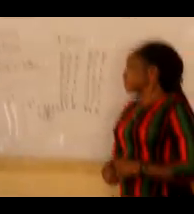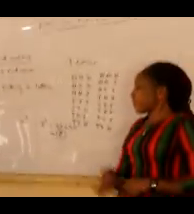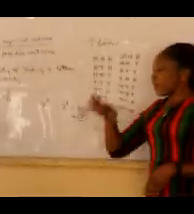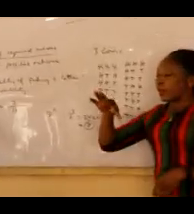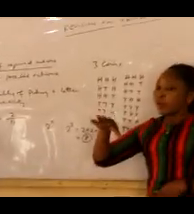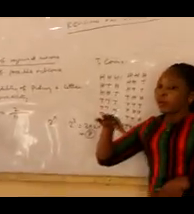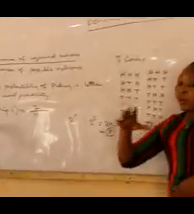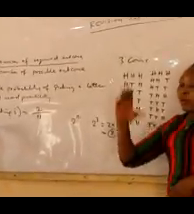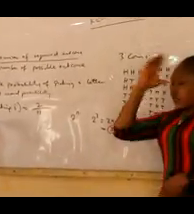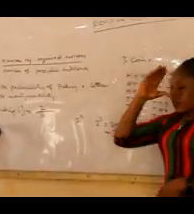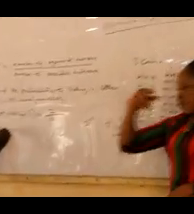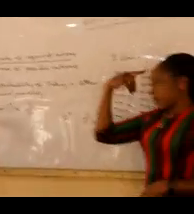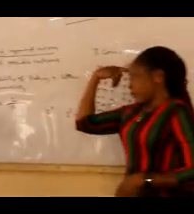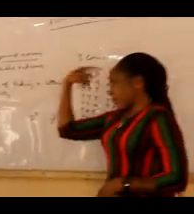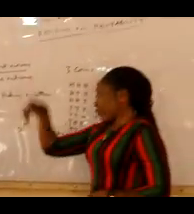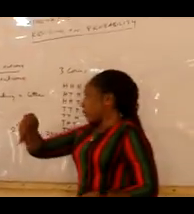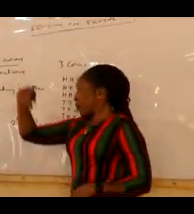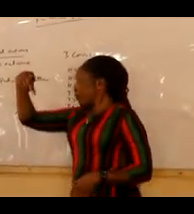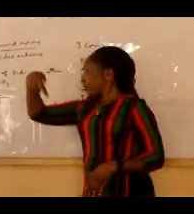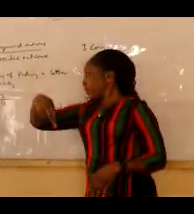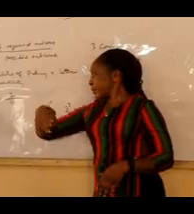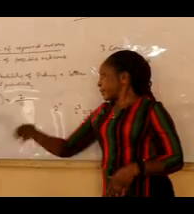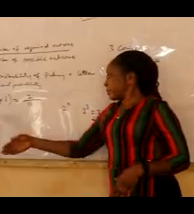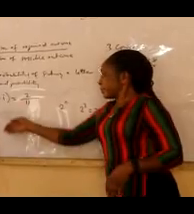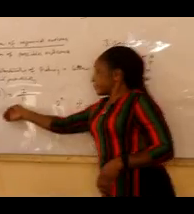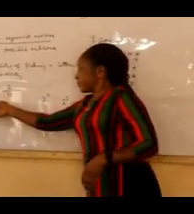P. 2 tails.